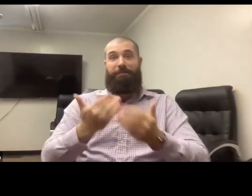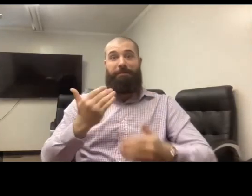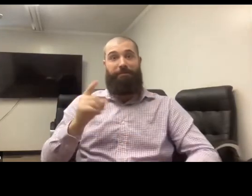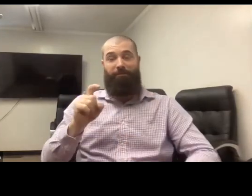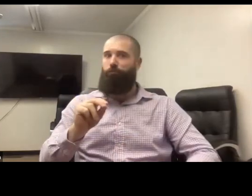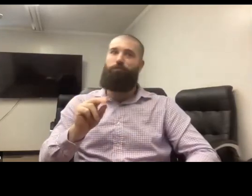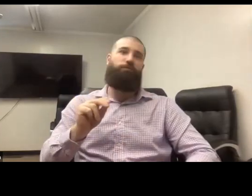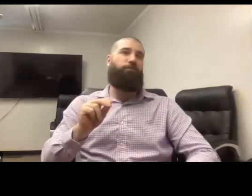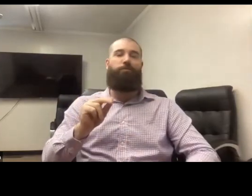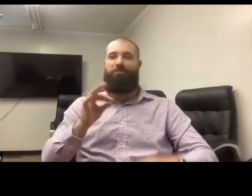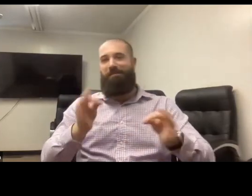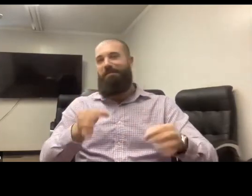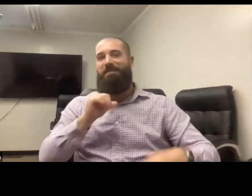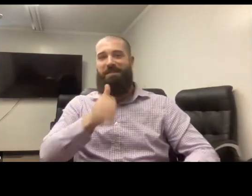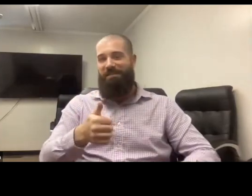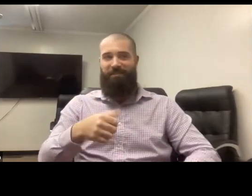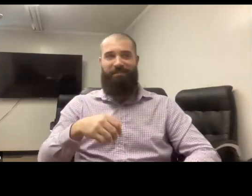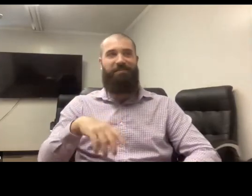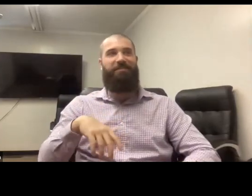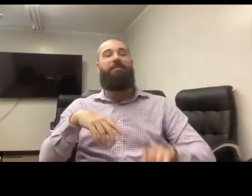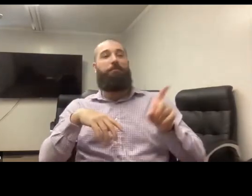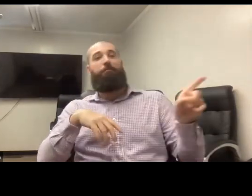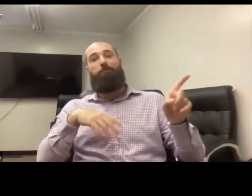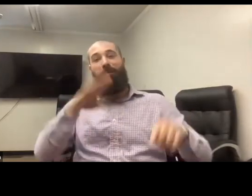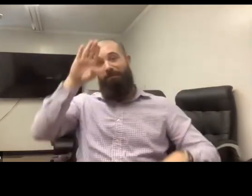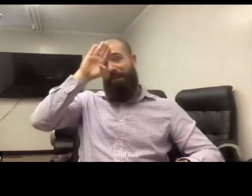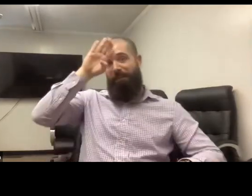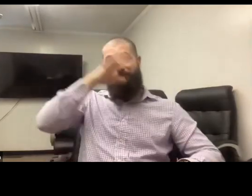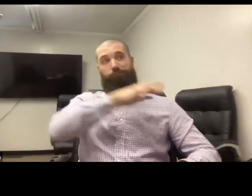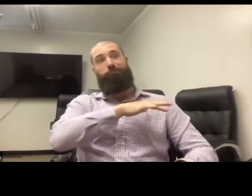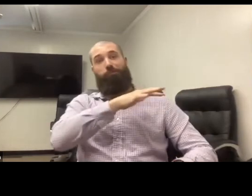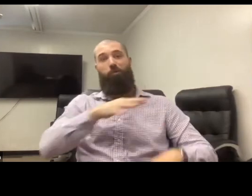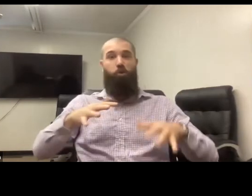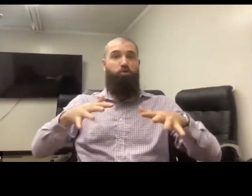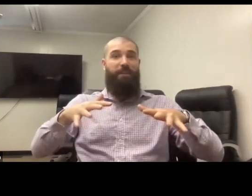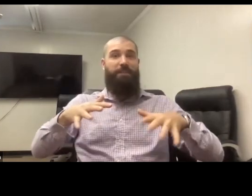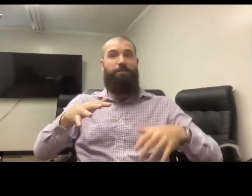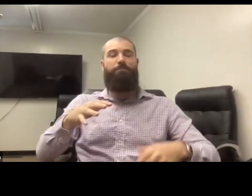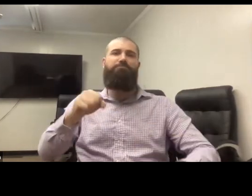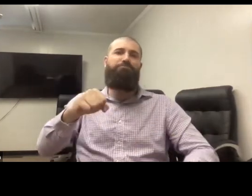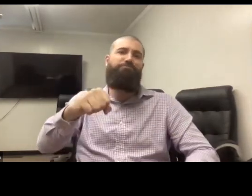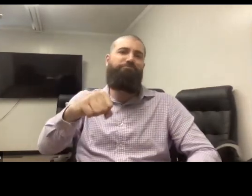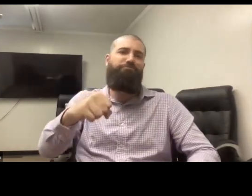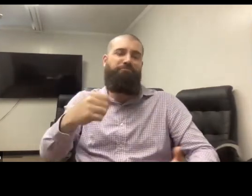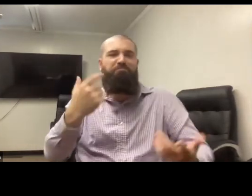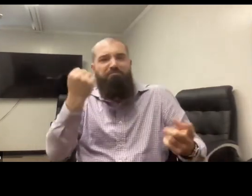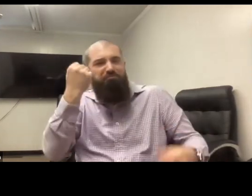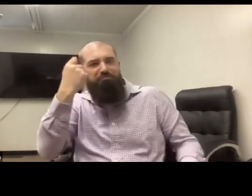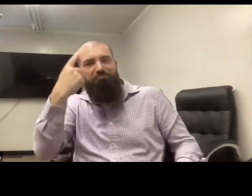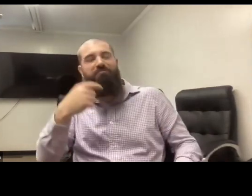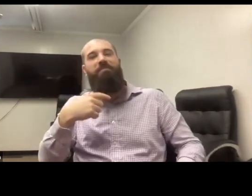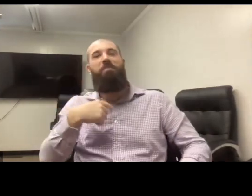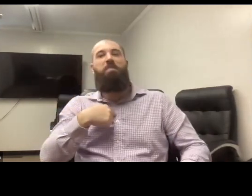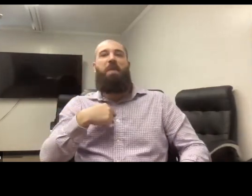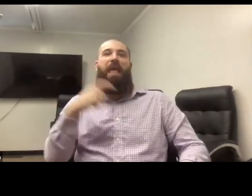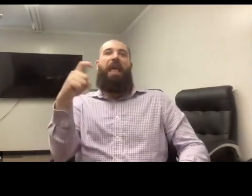trapped. And it was not easy. It was definitely not easy. And the firemen in the area were all